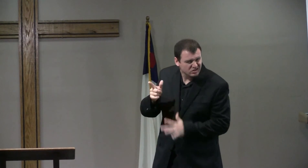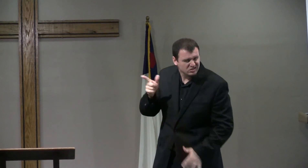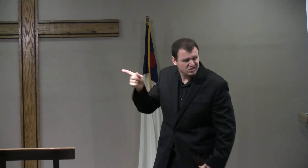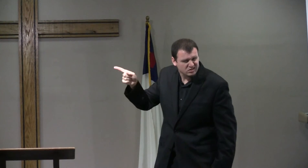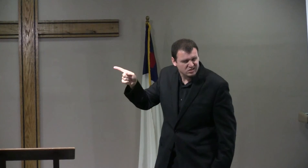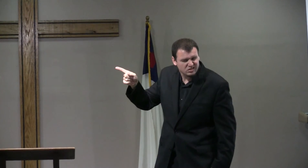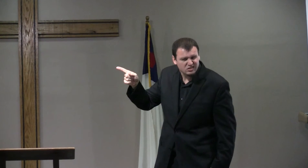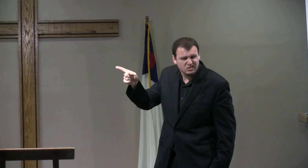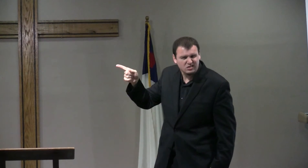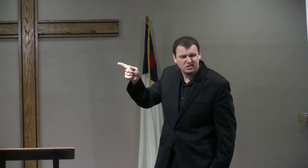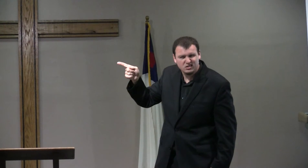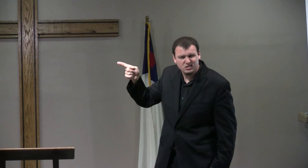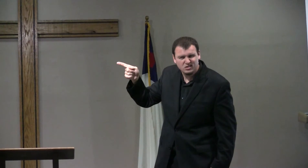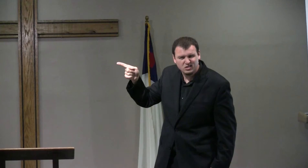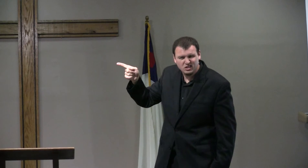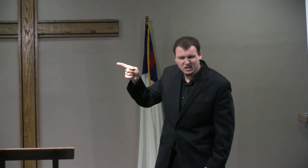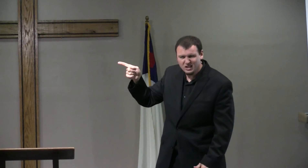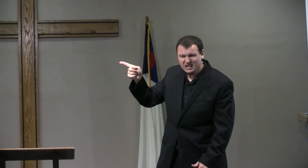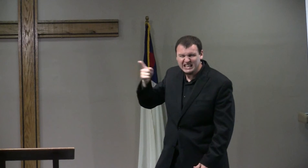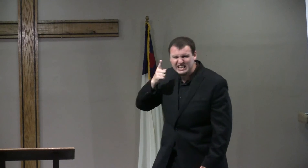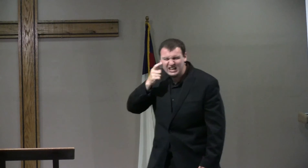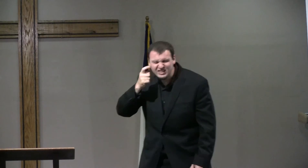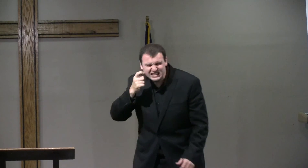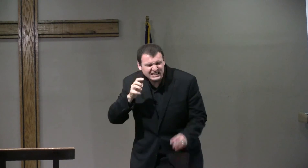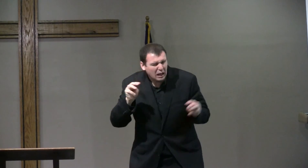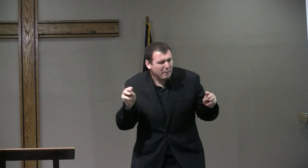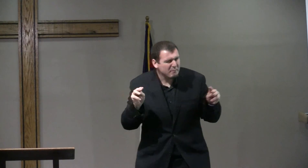I wonder if the people are thinking,